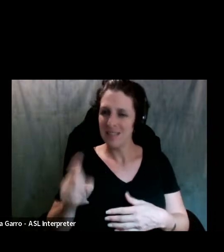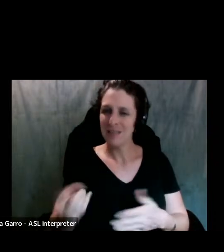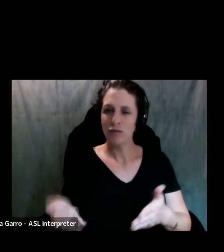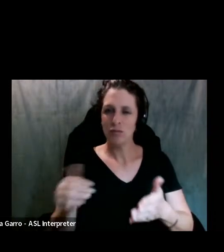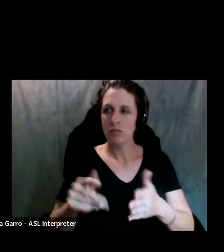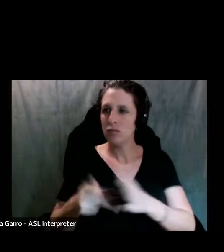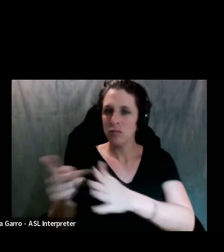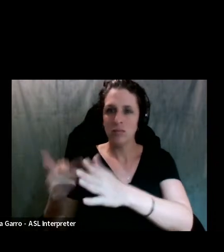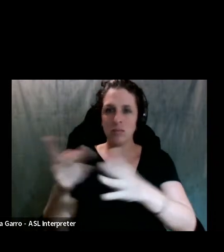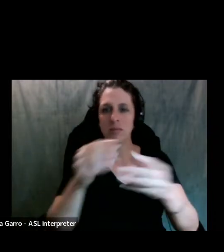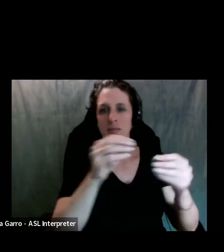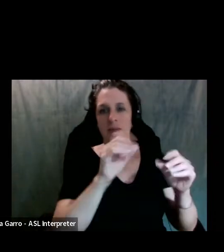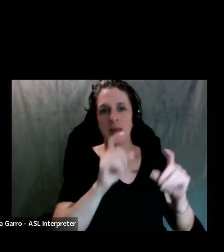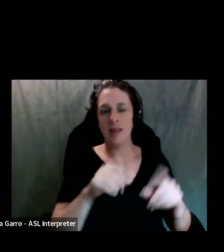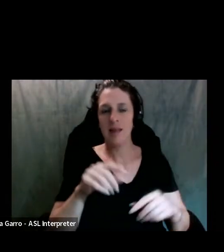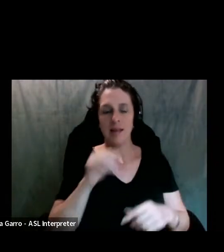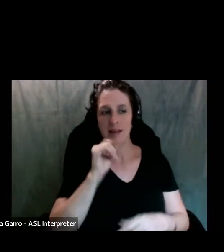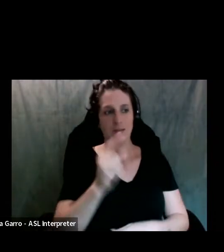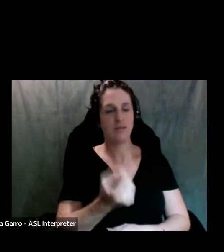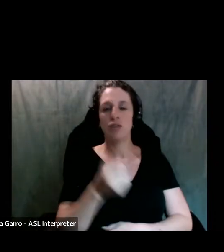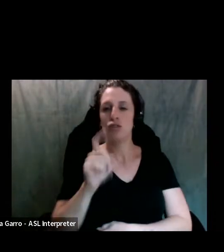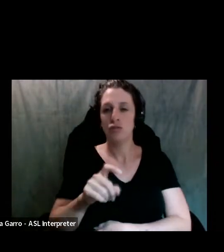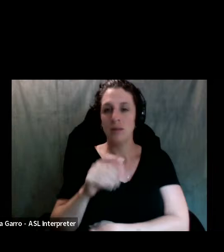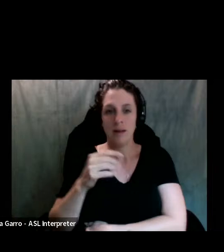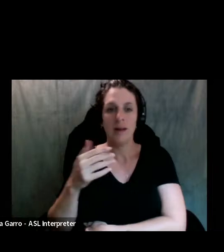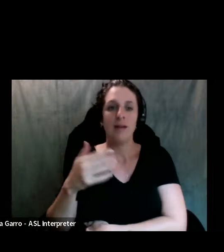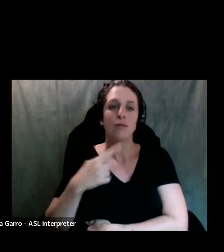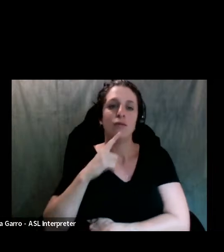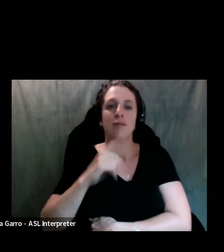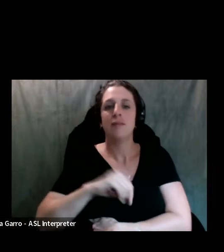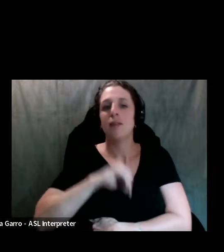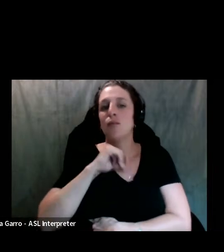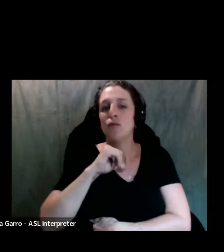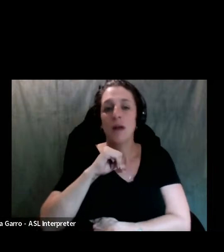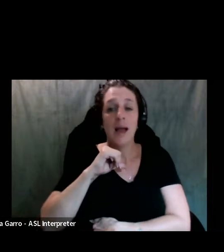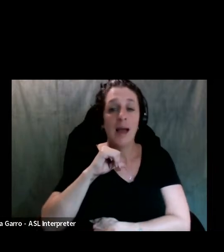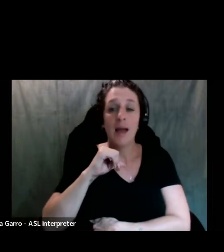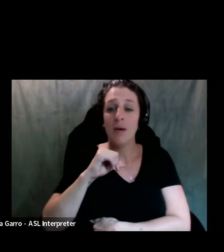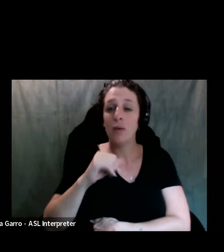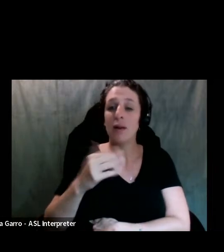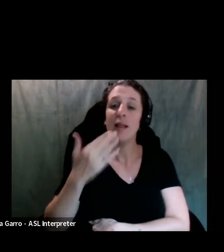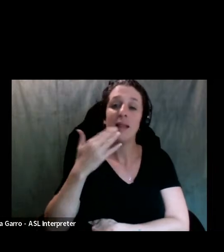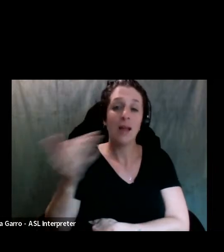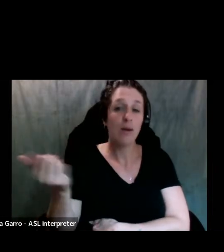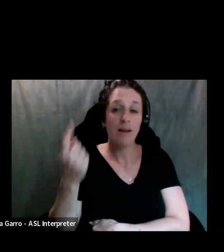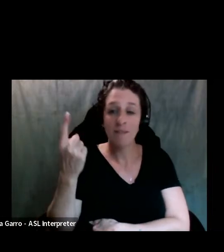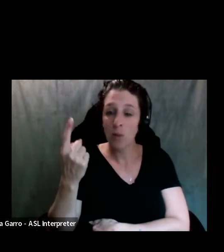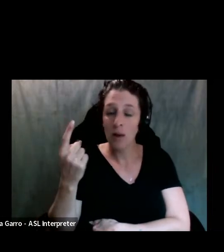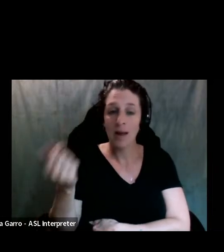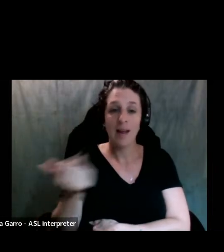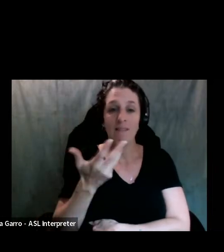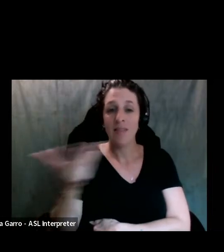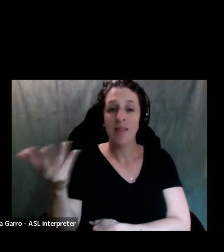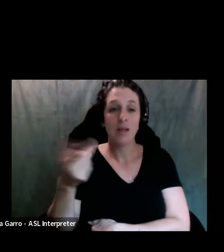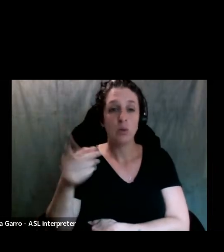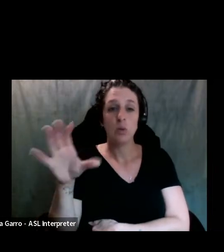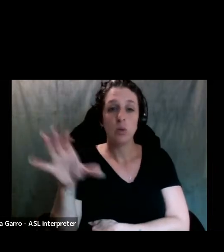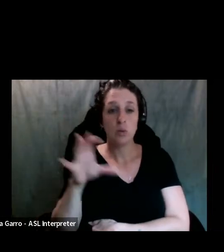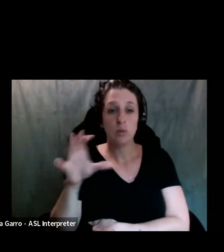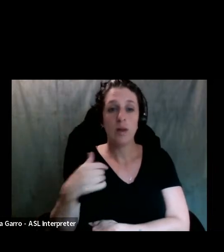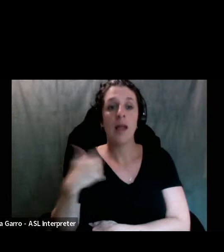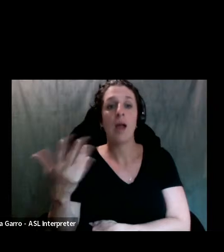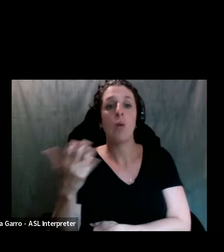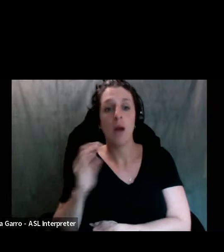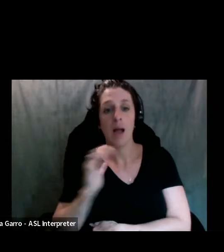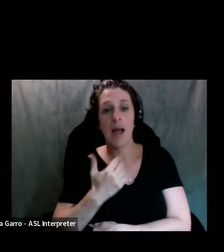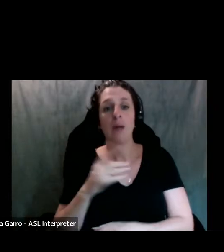And so I am just so proud. Thank you, everyone, for everything you do. And I want our district to be